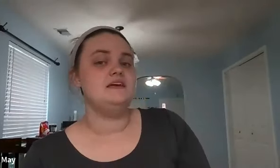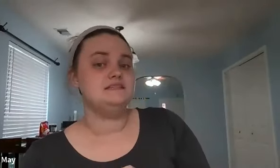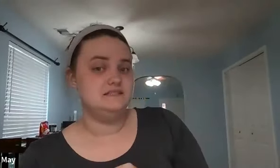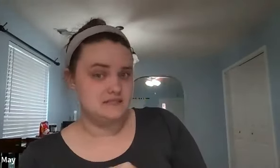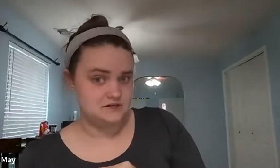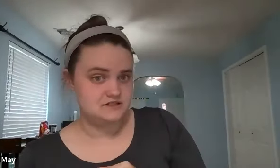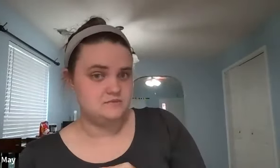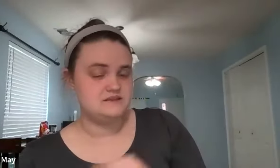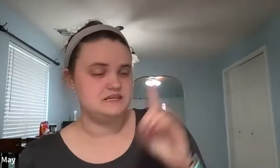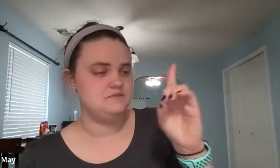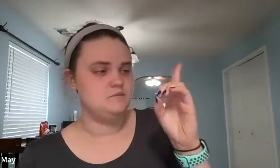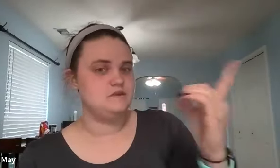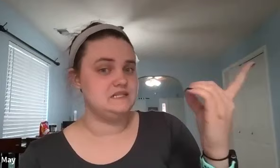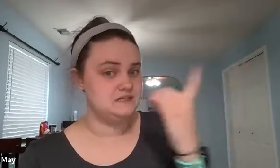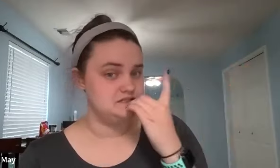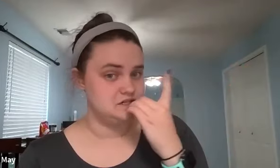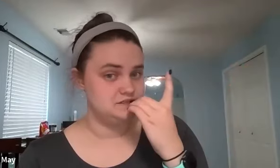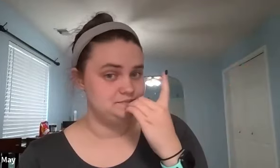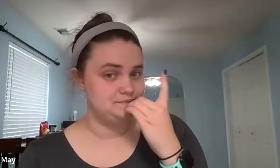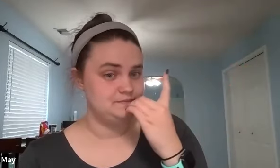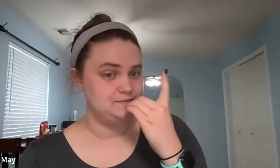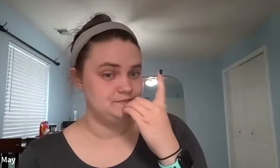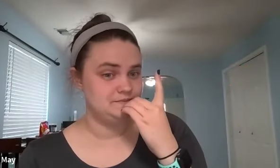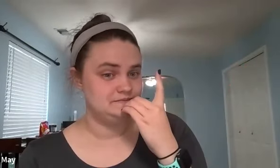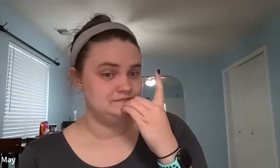then dinner is going to be the same thing with a D, dinner.